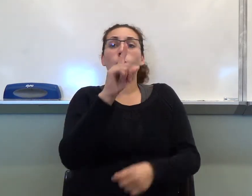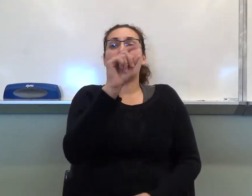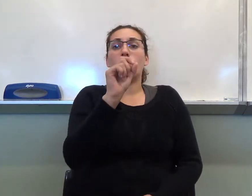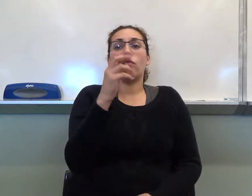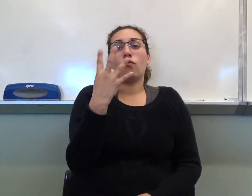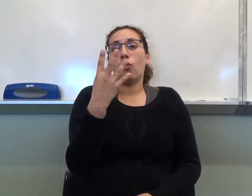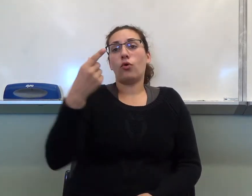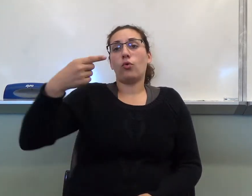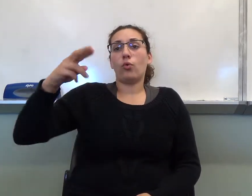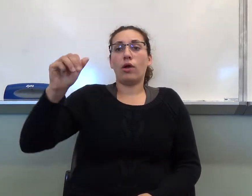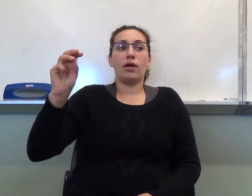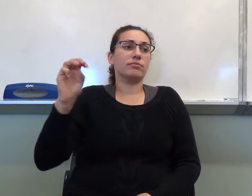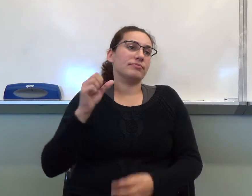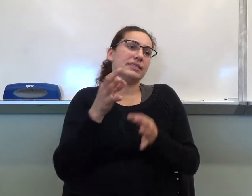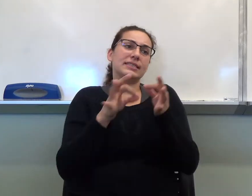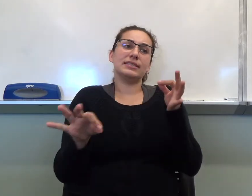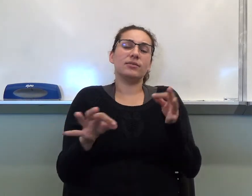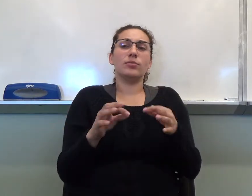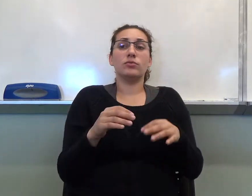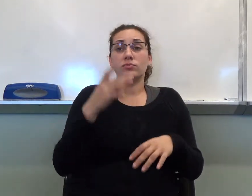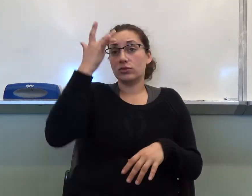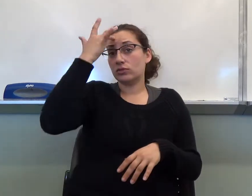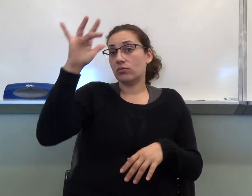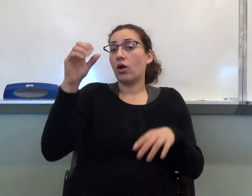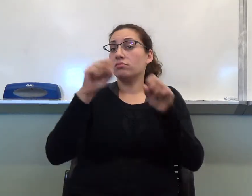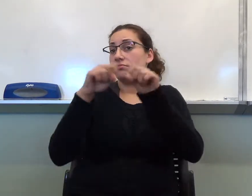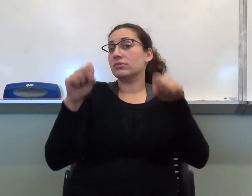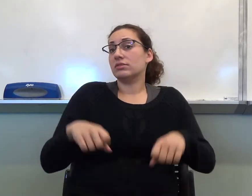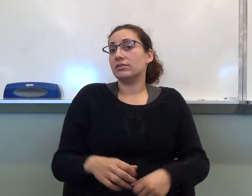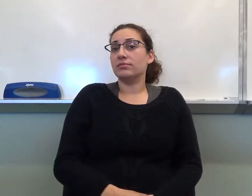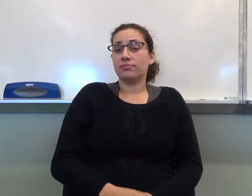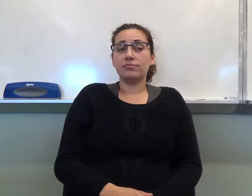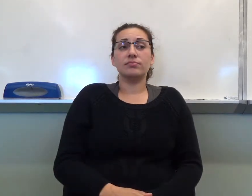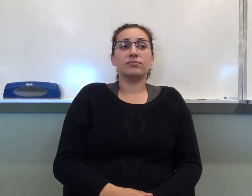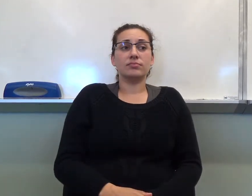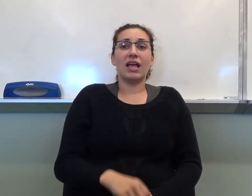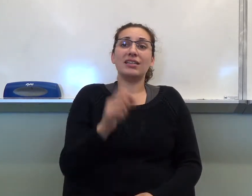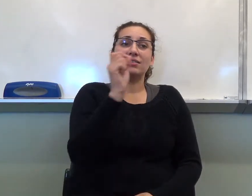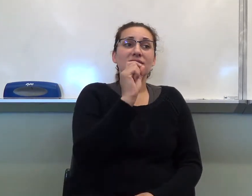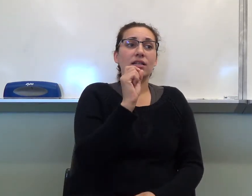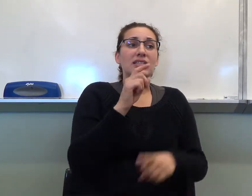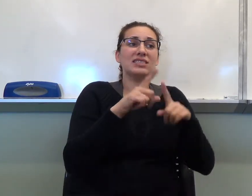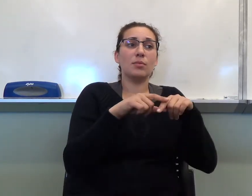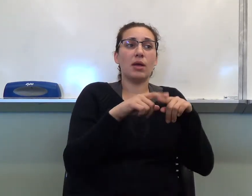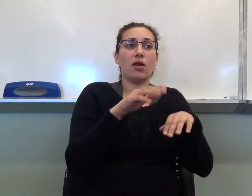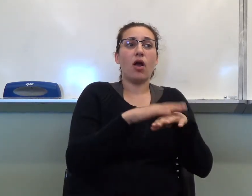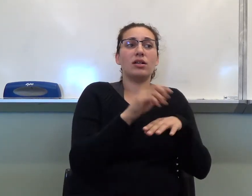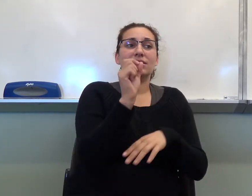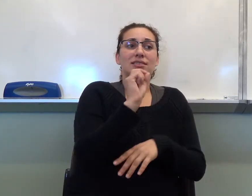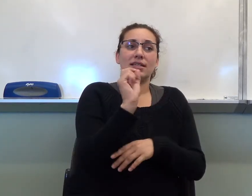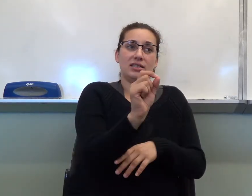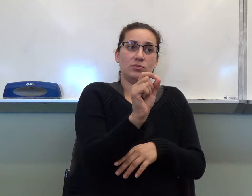Very intelligent, decimally, it's a decimal-based unit system. And it's very